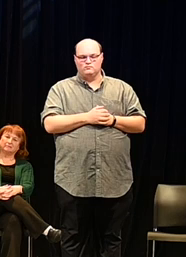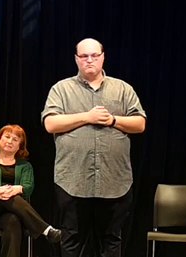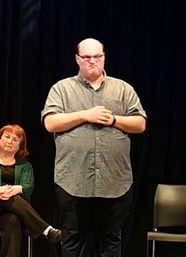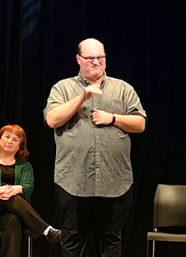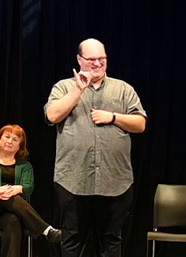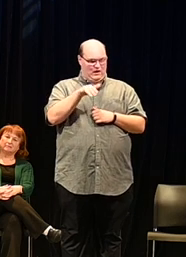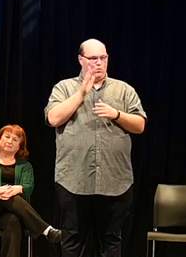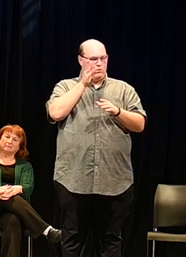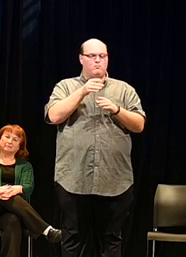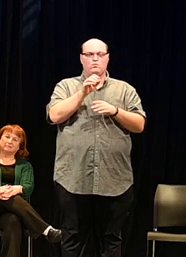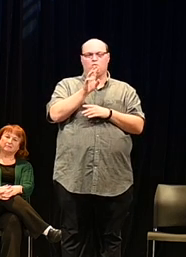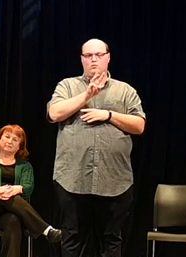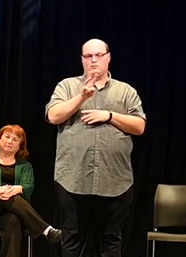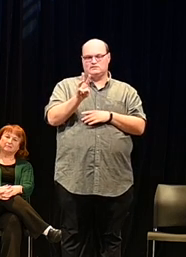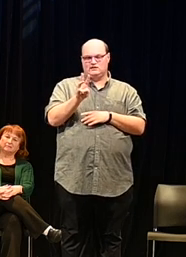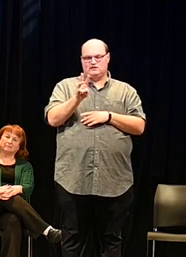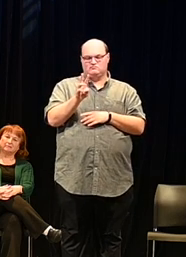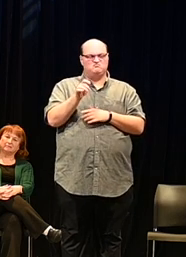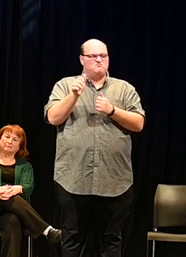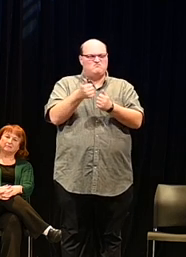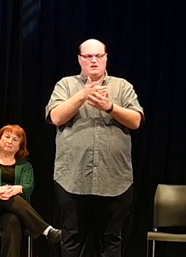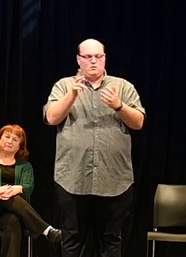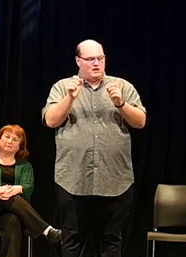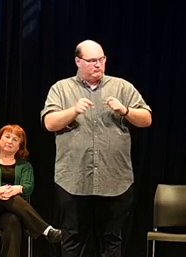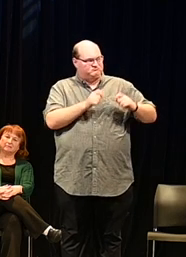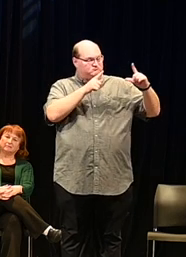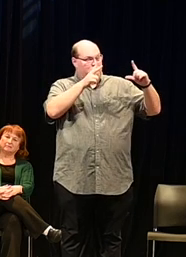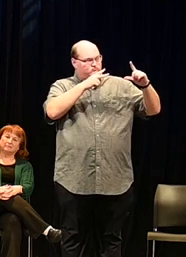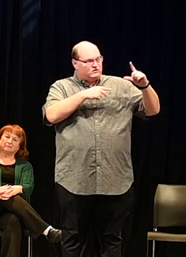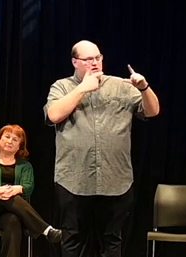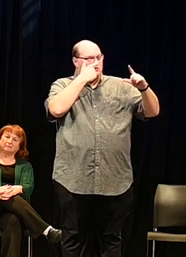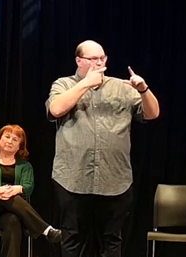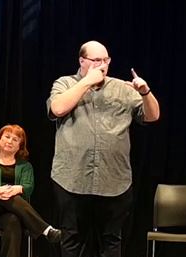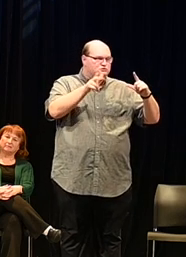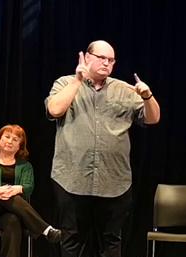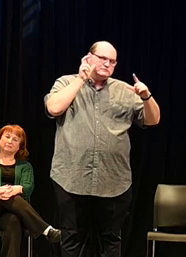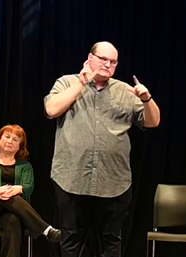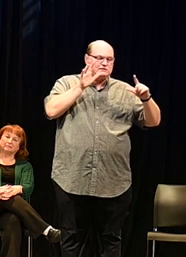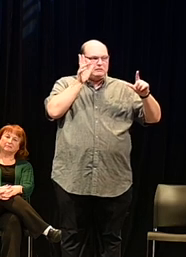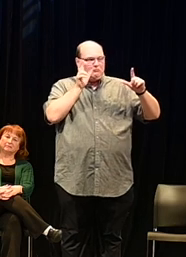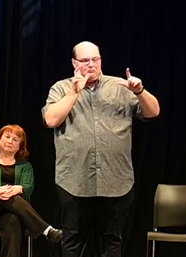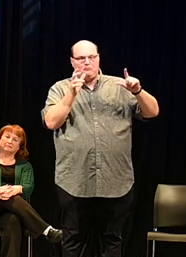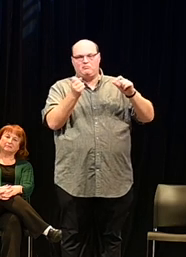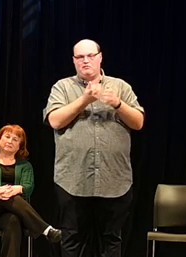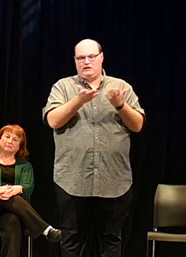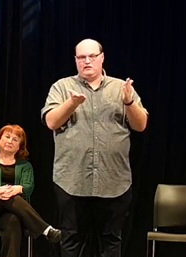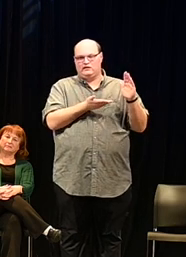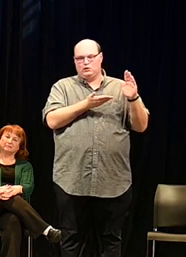our age-friendly website for anyone to access to learn how to use it and why it's important